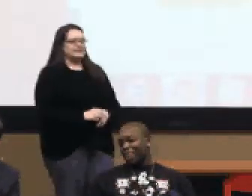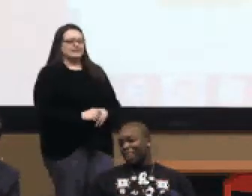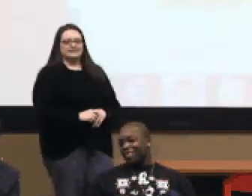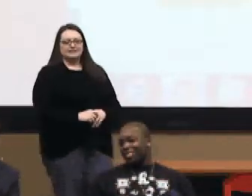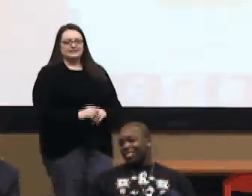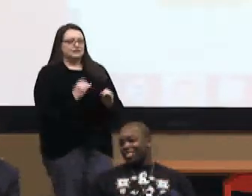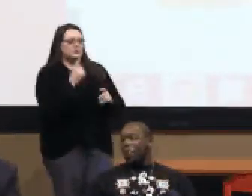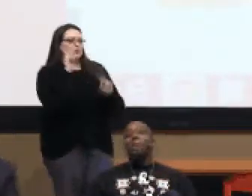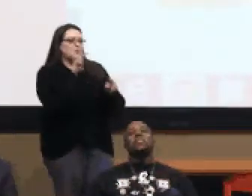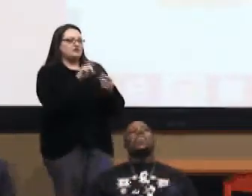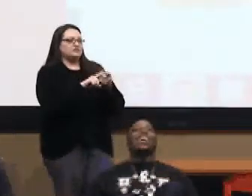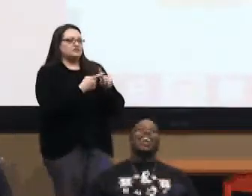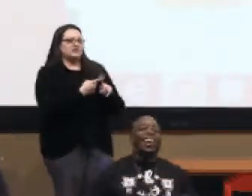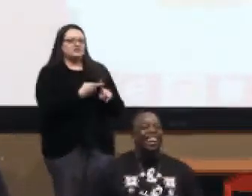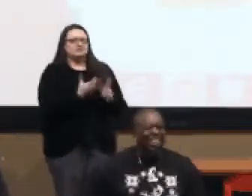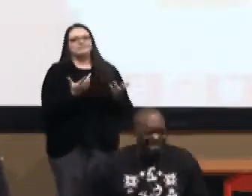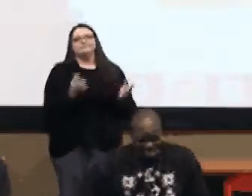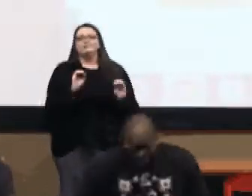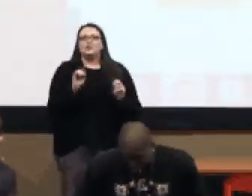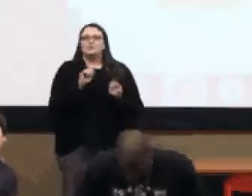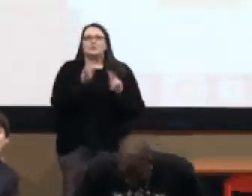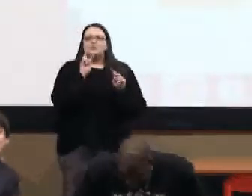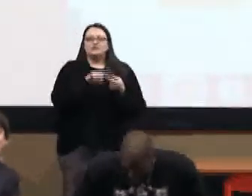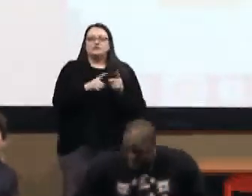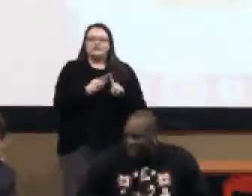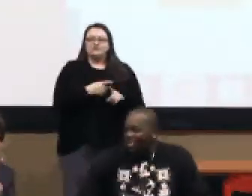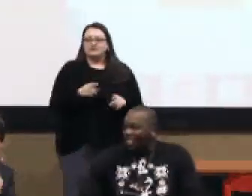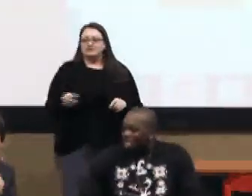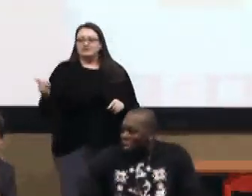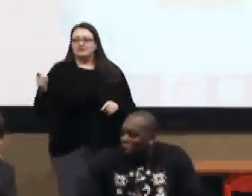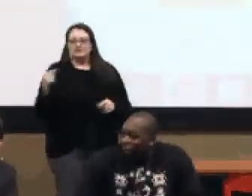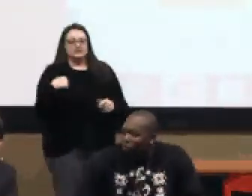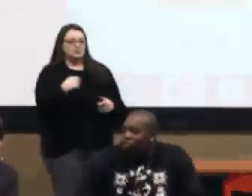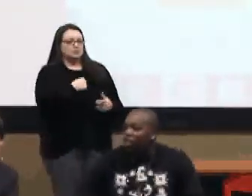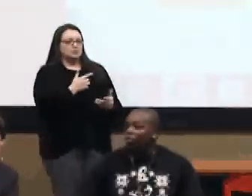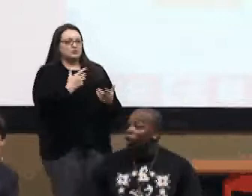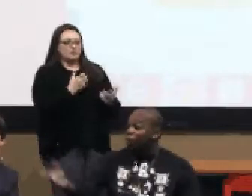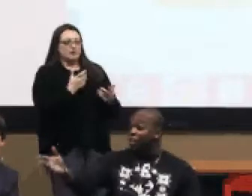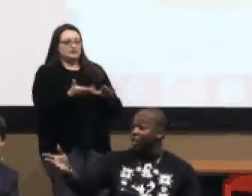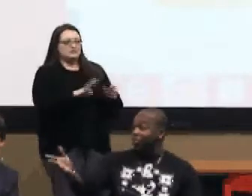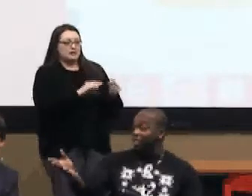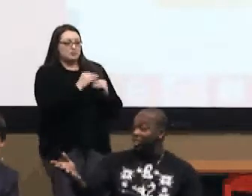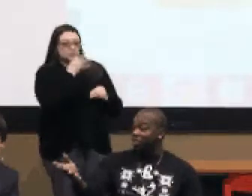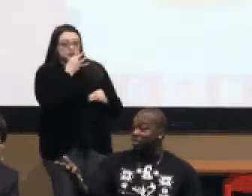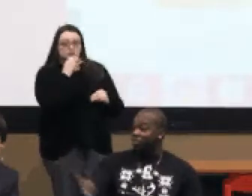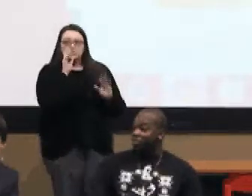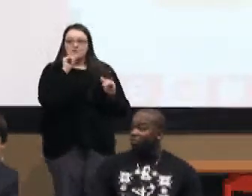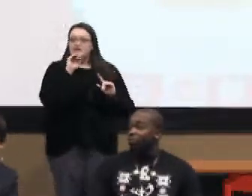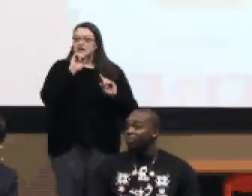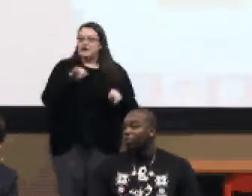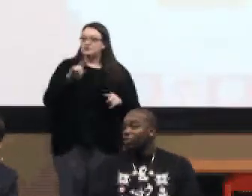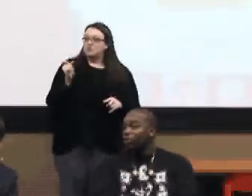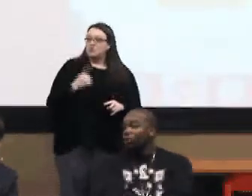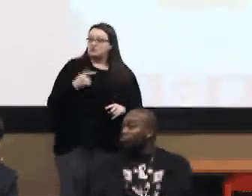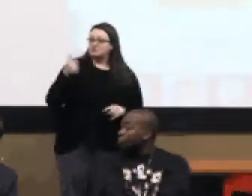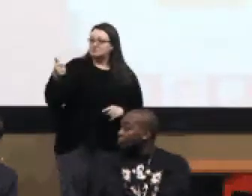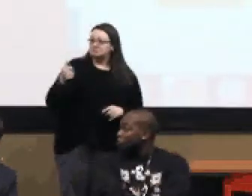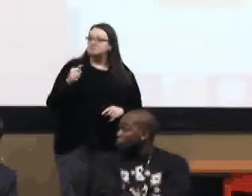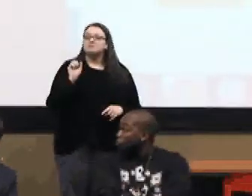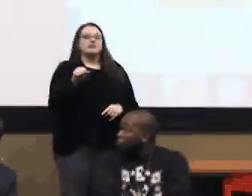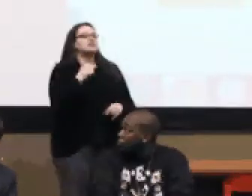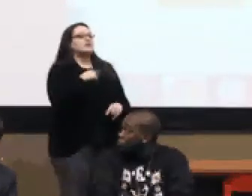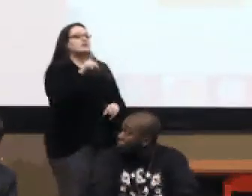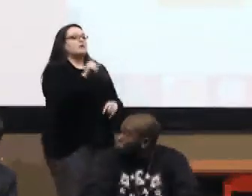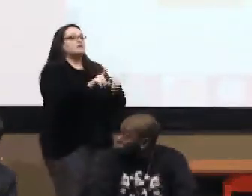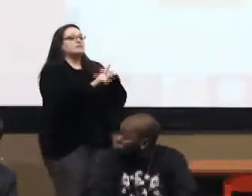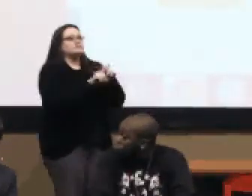Nobody watches Friends. Nobody. We just want to die sooner. So hopefully that answered. Got a question